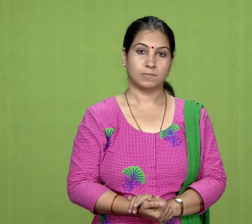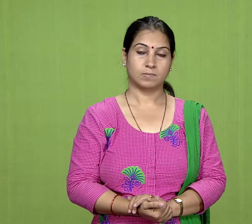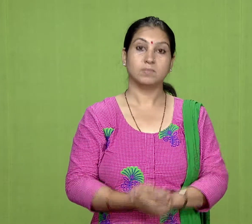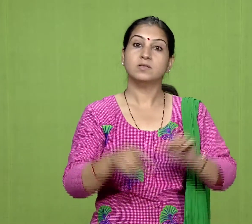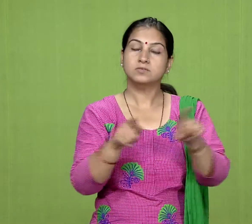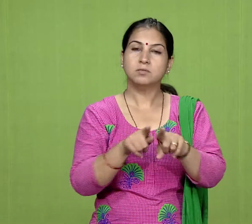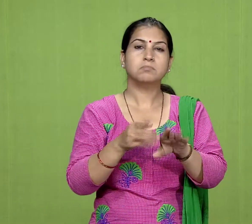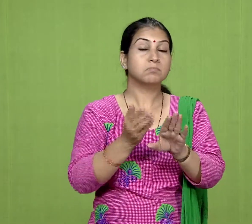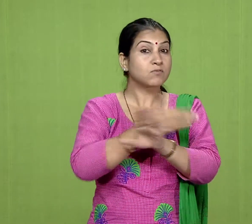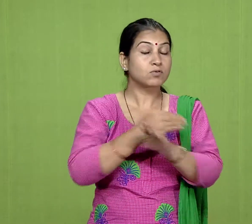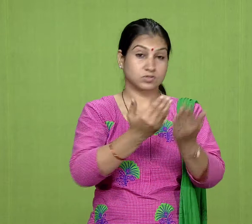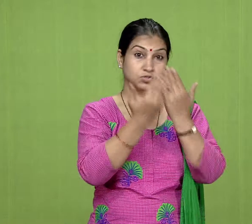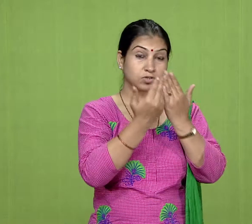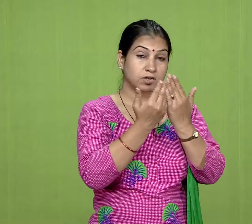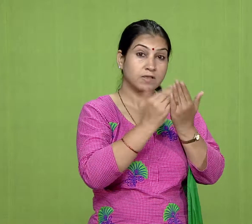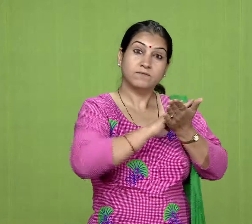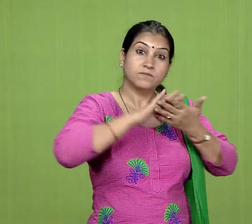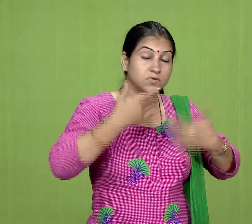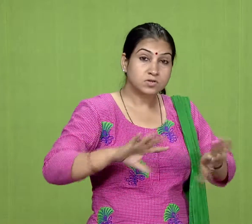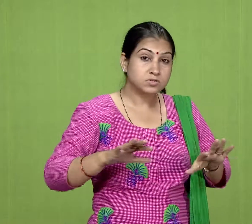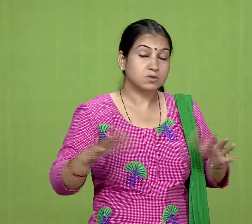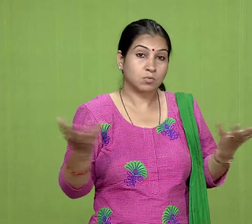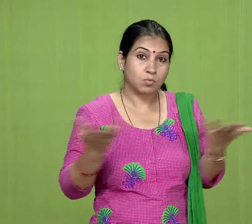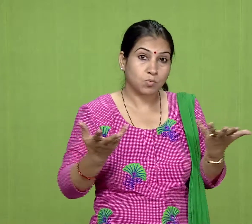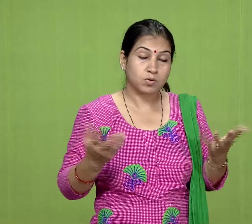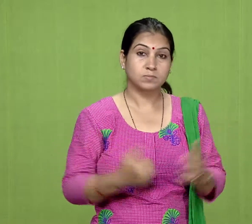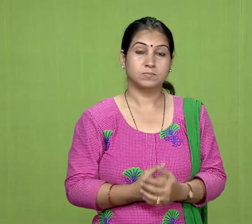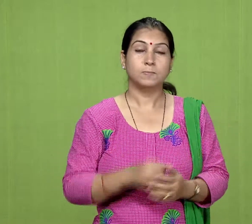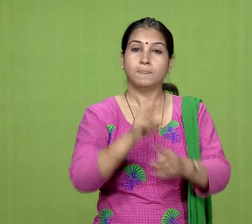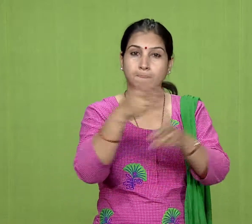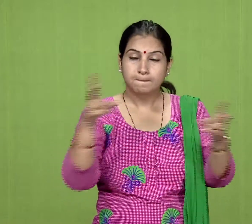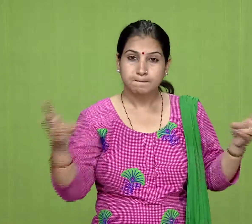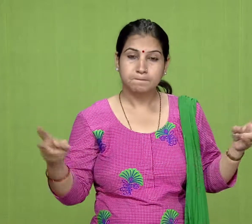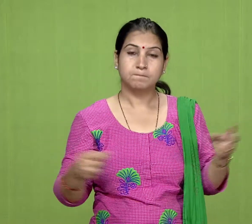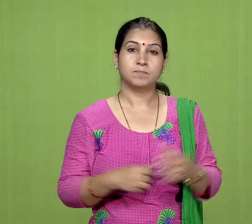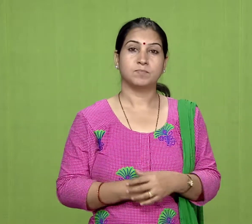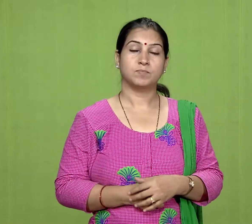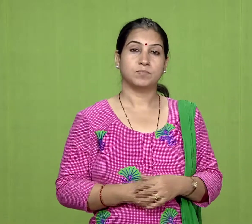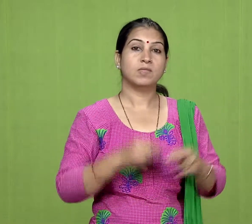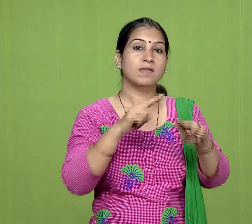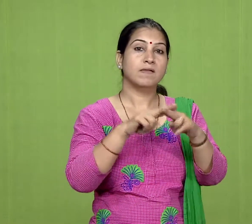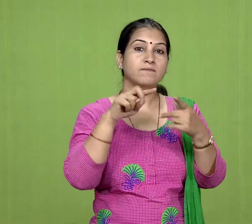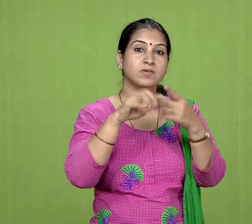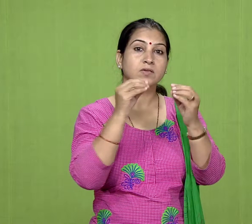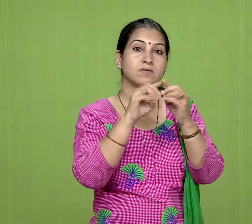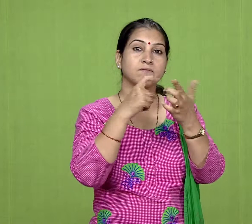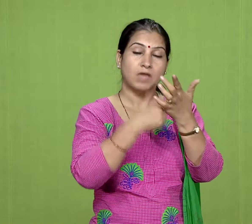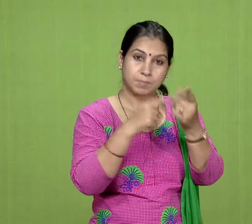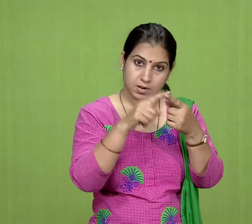Since you have already studied about the properties of various types of fibers, yarns,